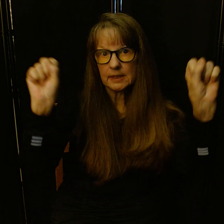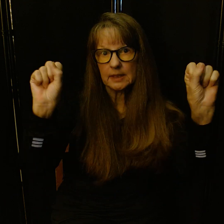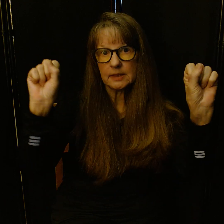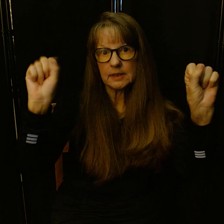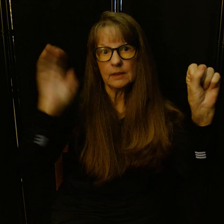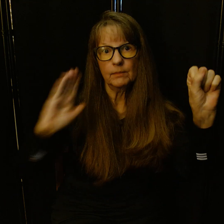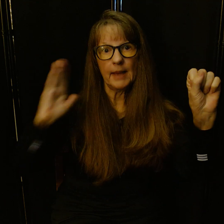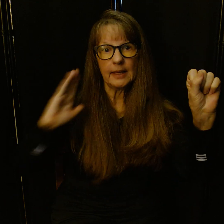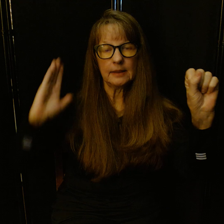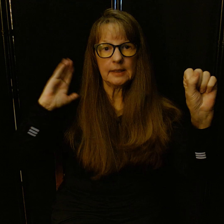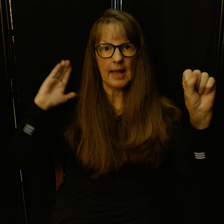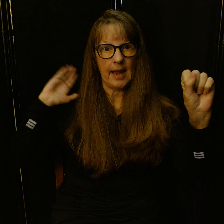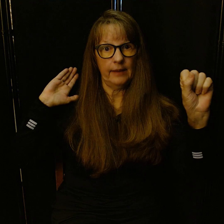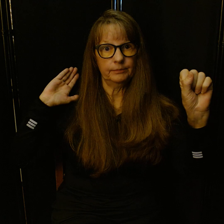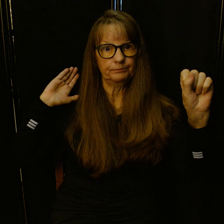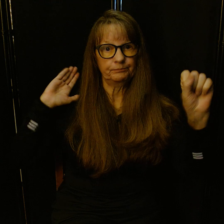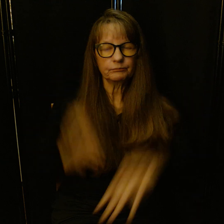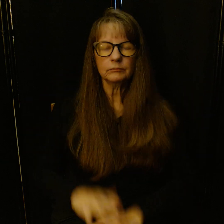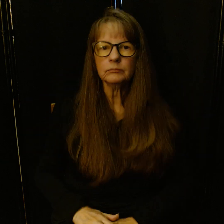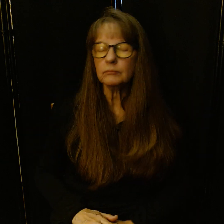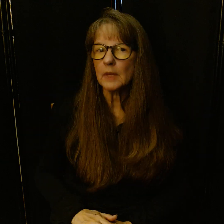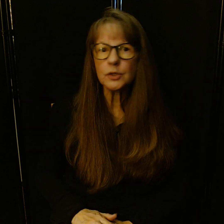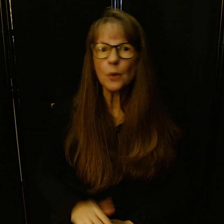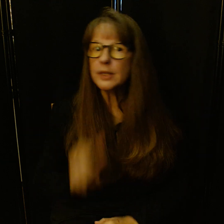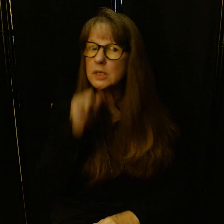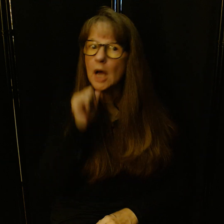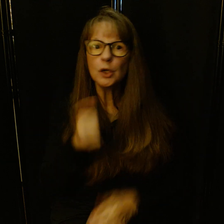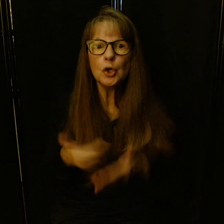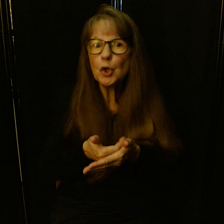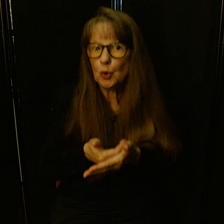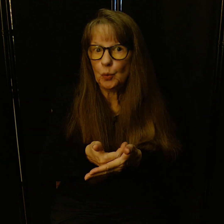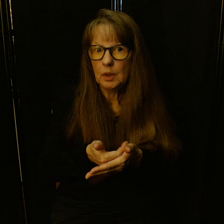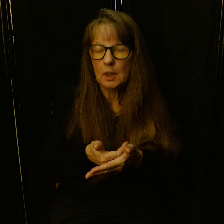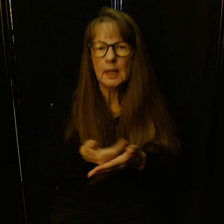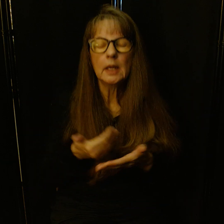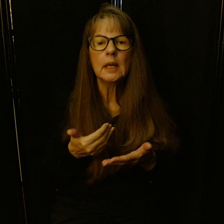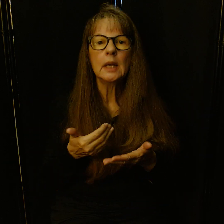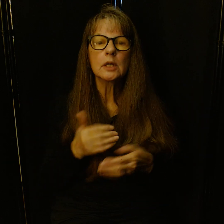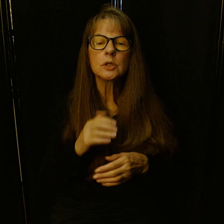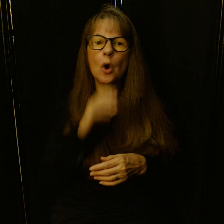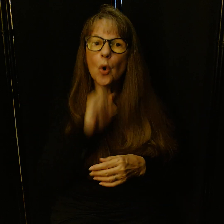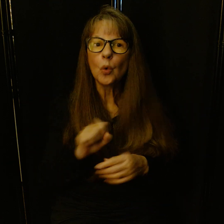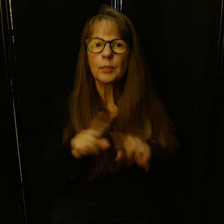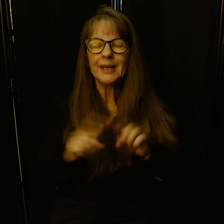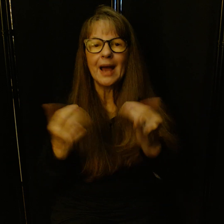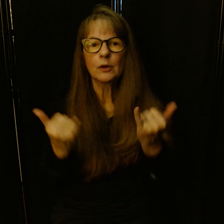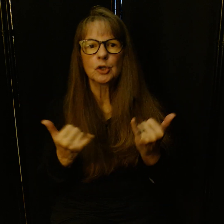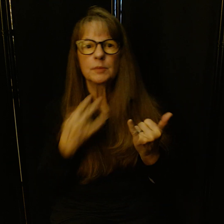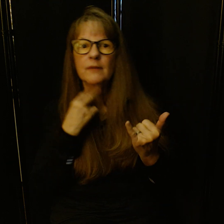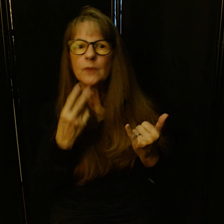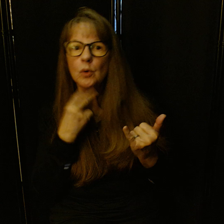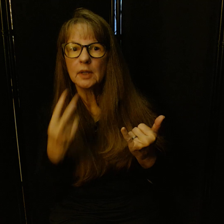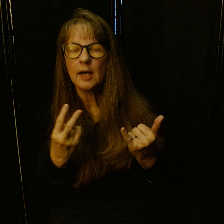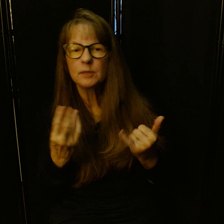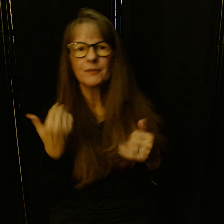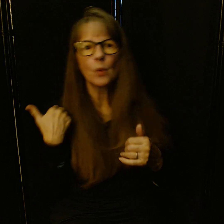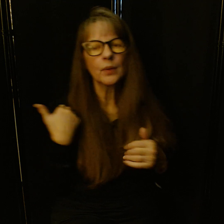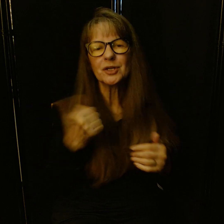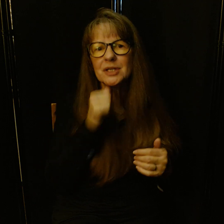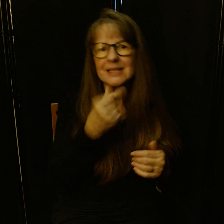presidents back in the day. So it's not new. It is old, but now it's just being vocalized. Before, they just didn't say